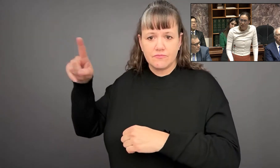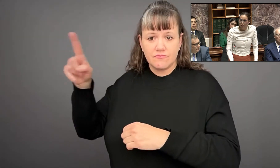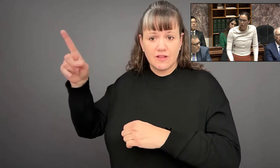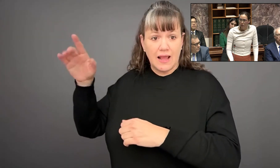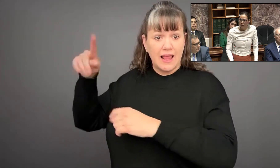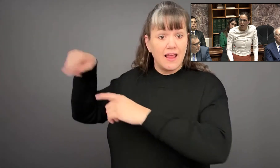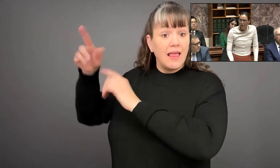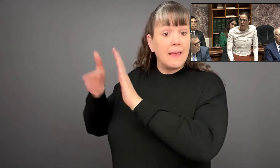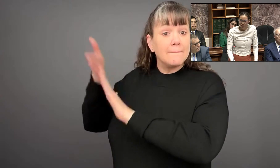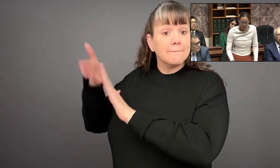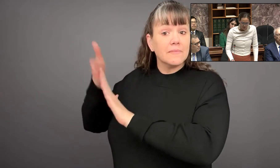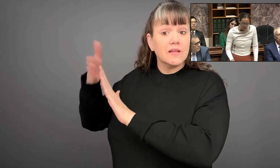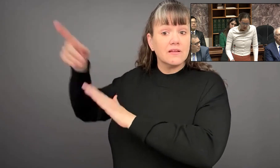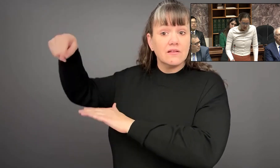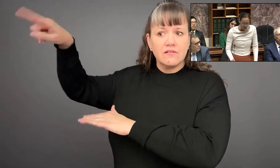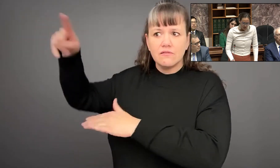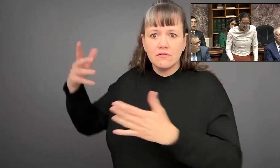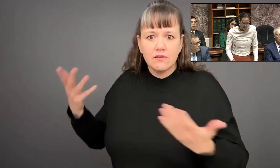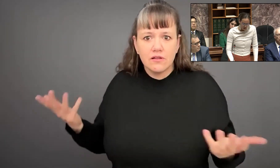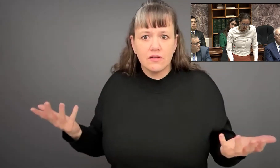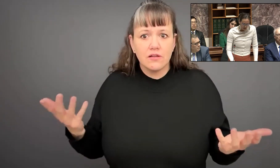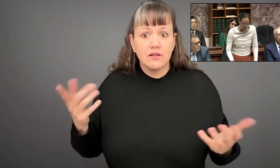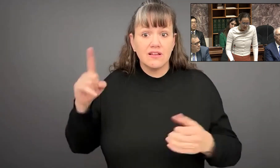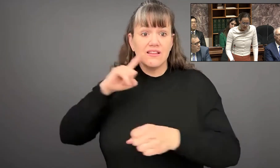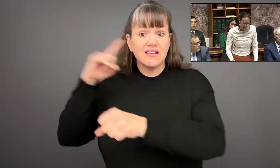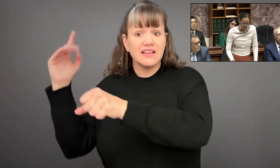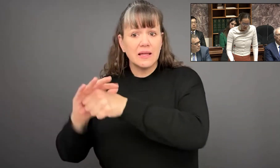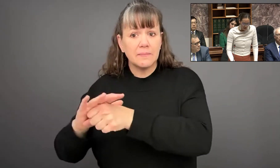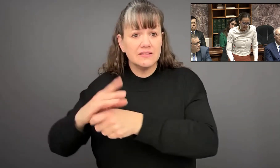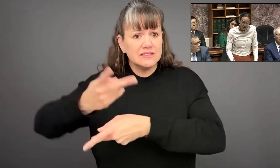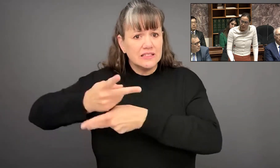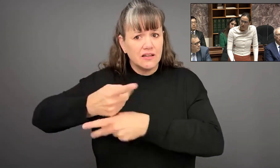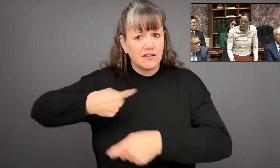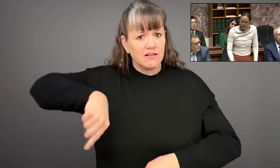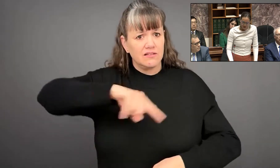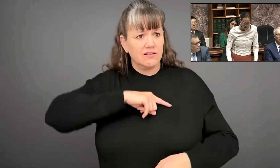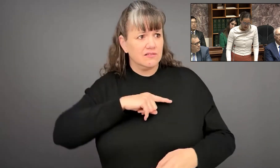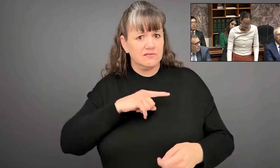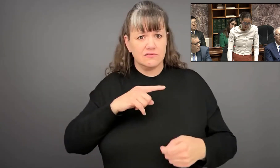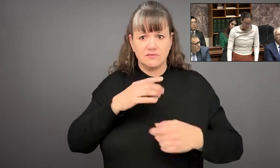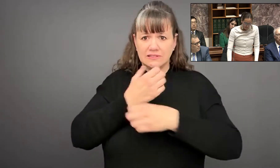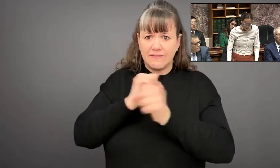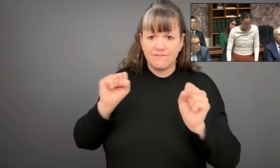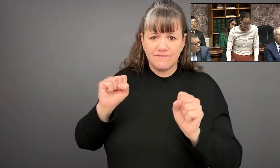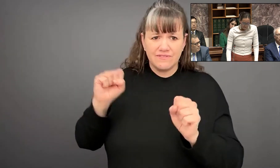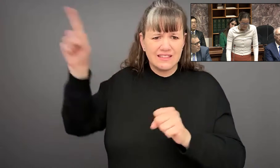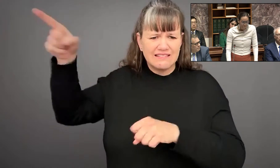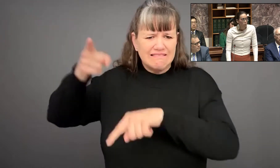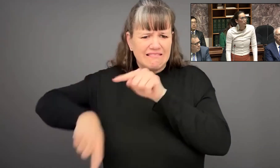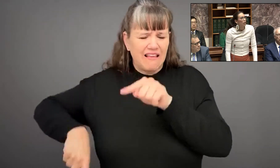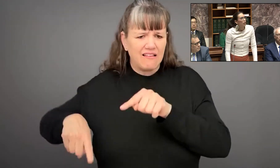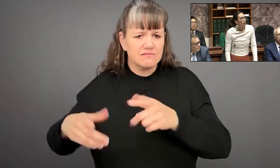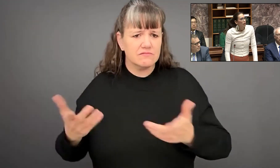it's committed to, and that is to keep children in care safe.